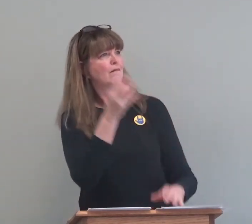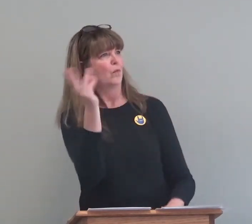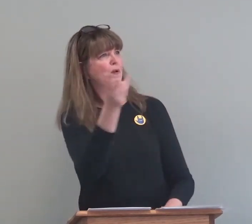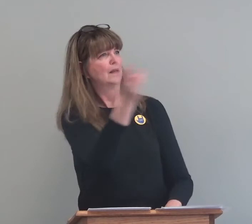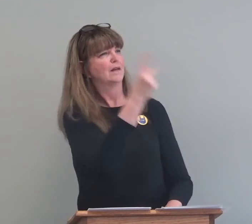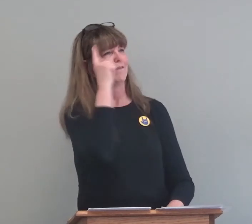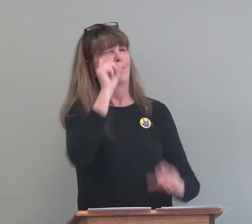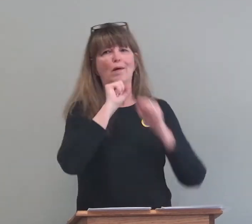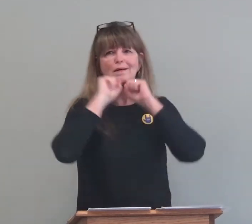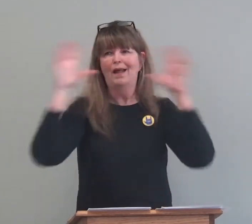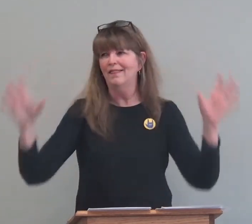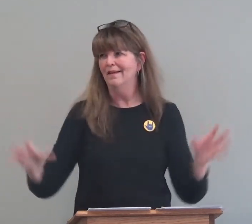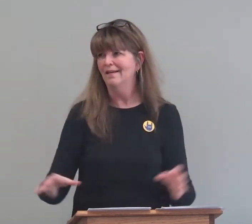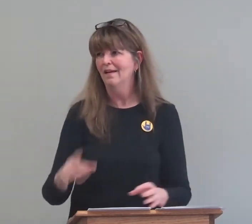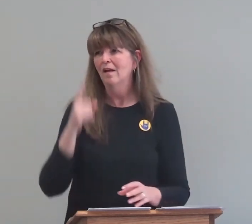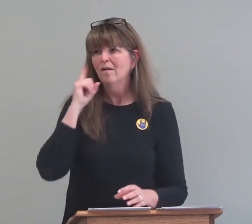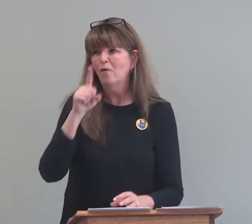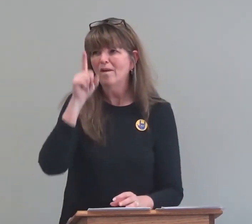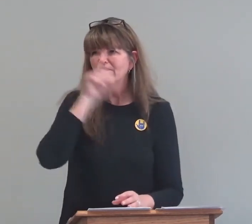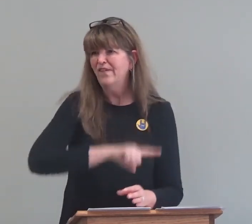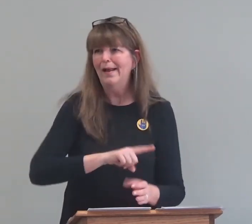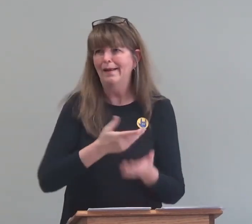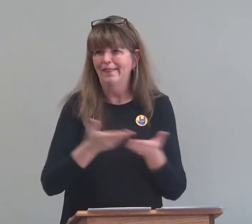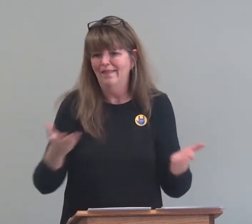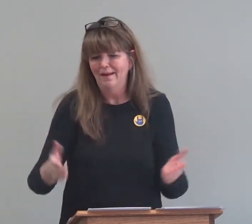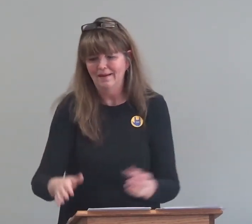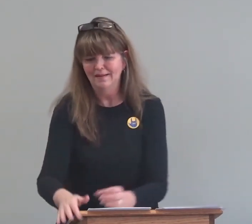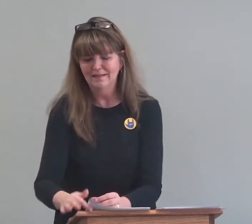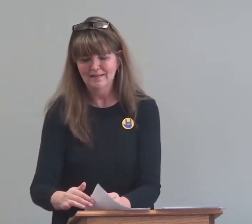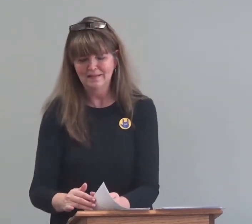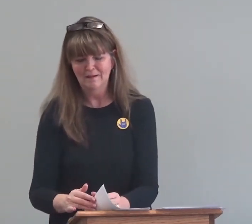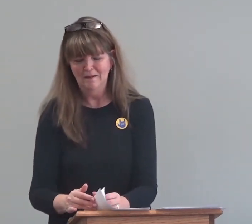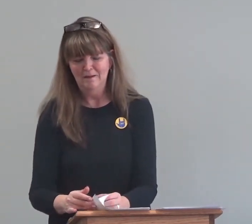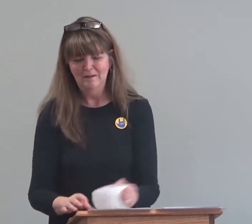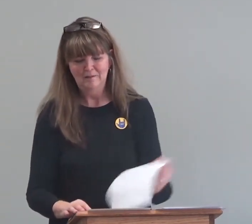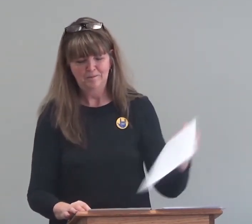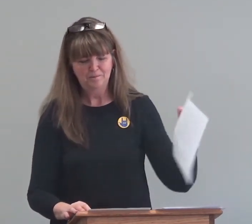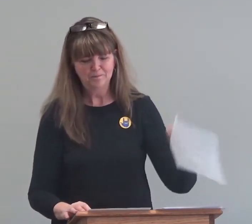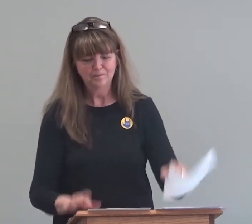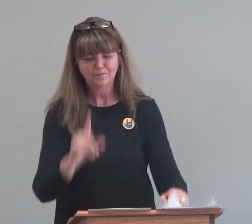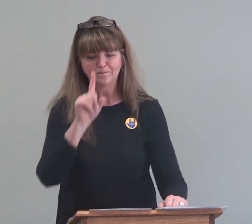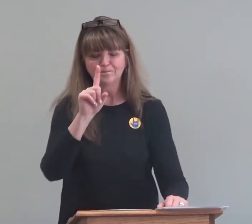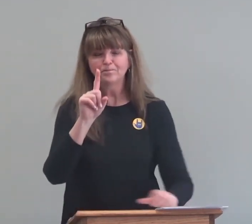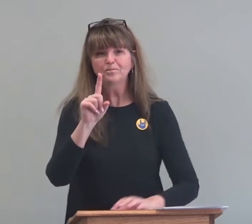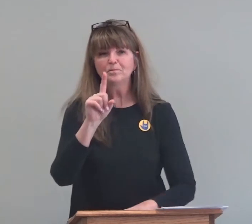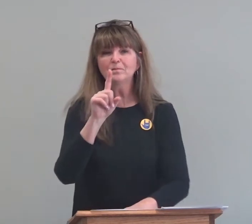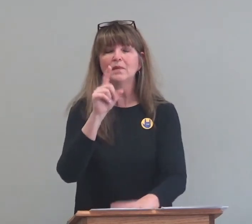No one could do that kind of witnessing for no reason or for something that's false.